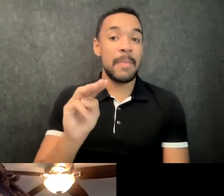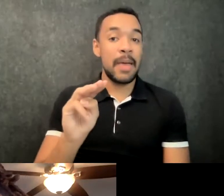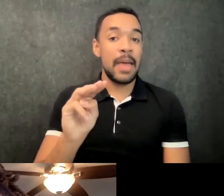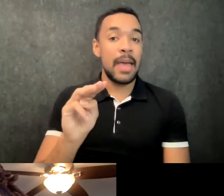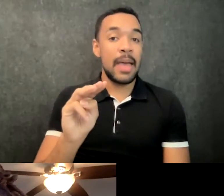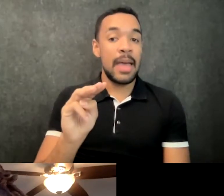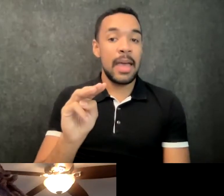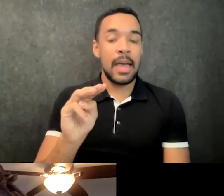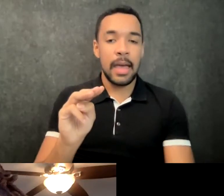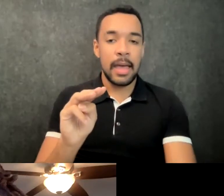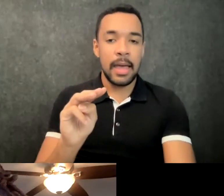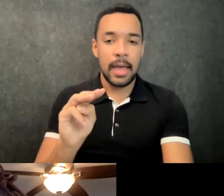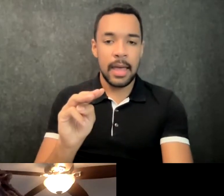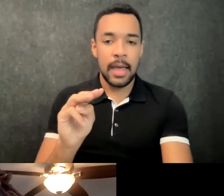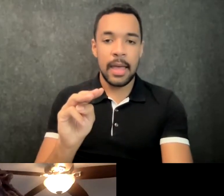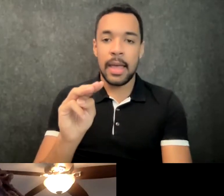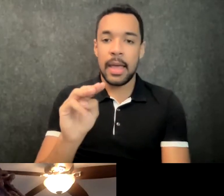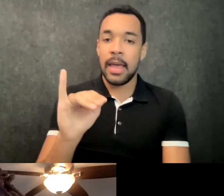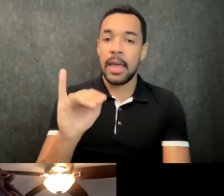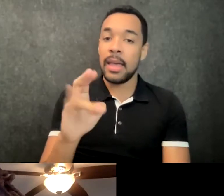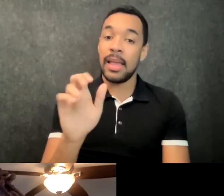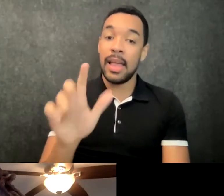M-I-C-H-A-L Jones,